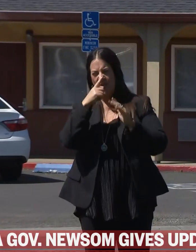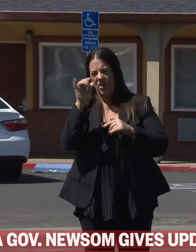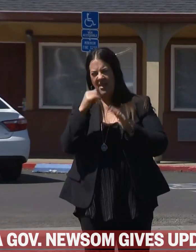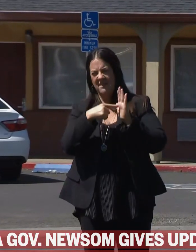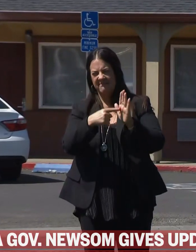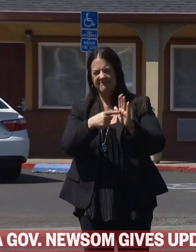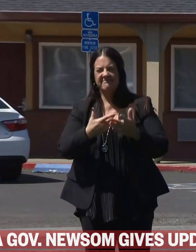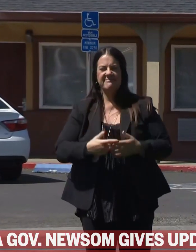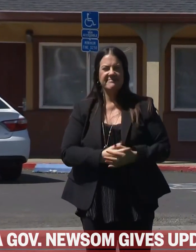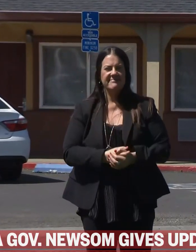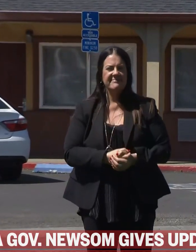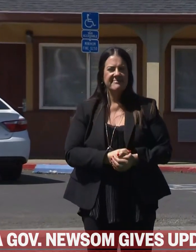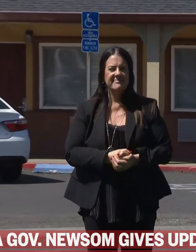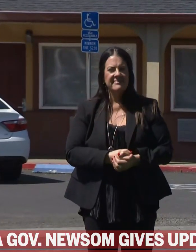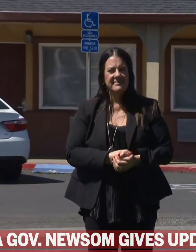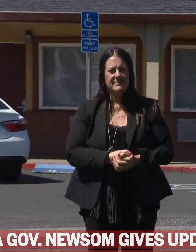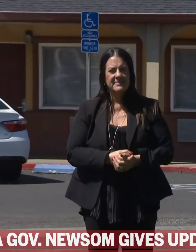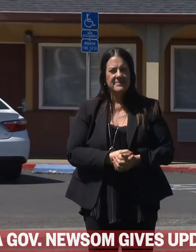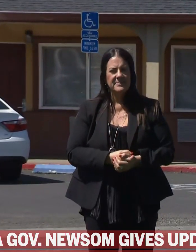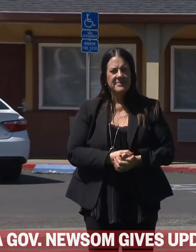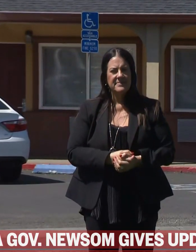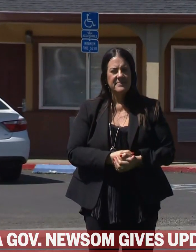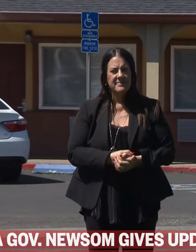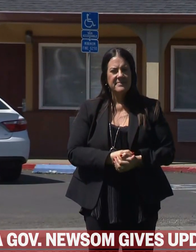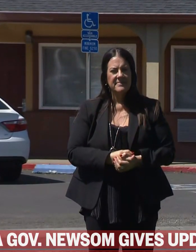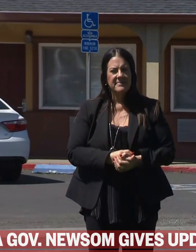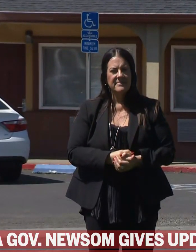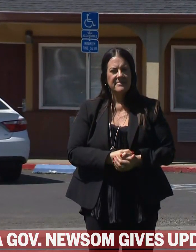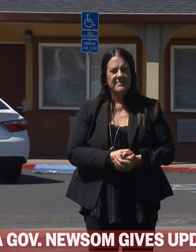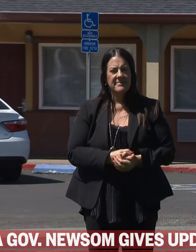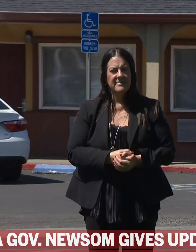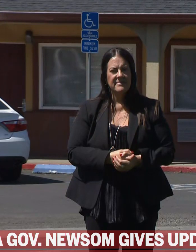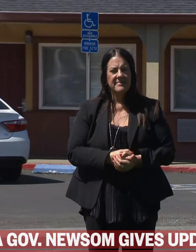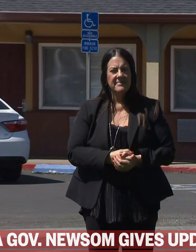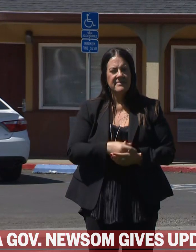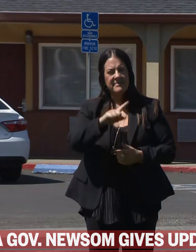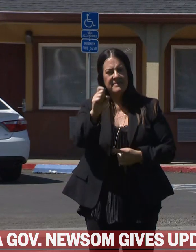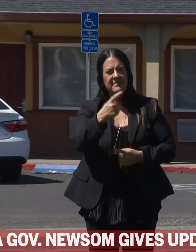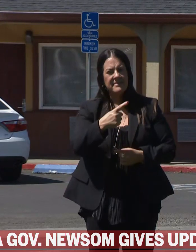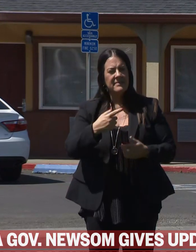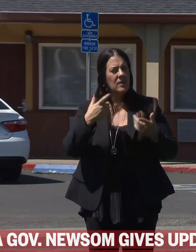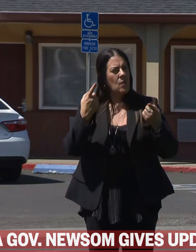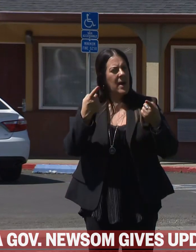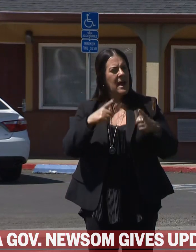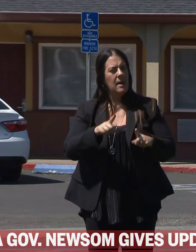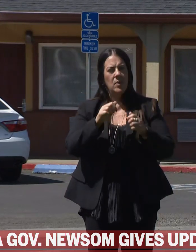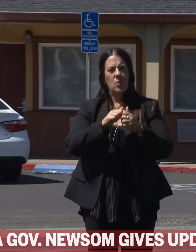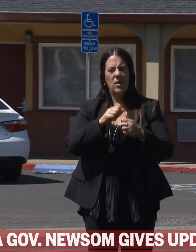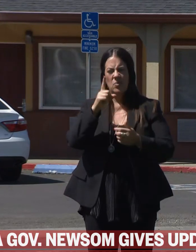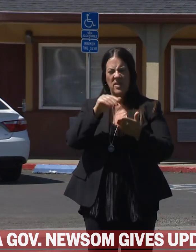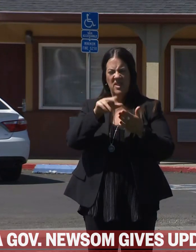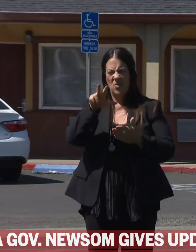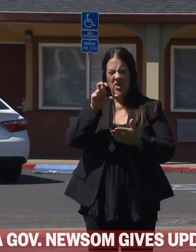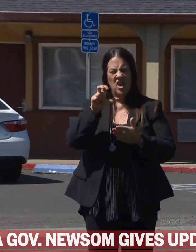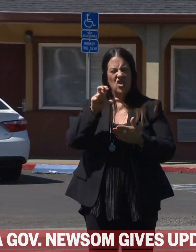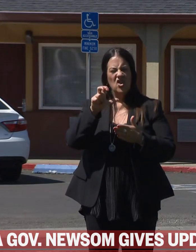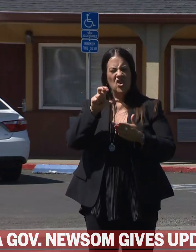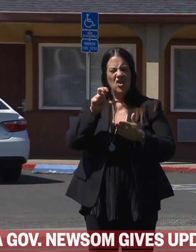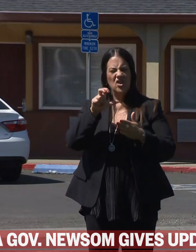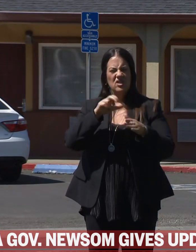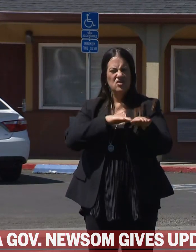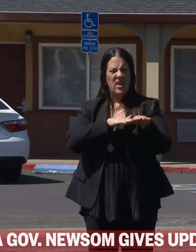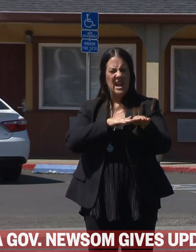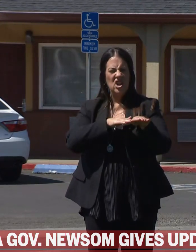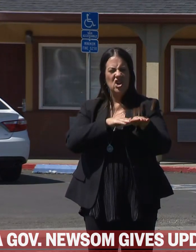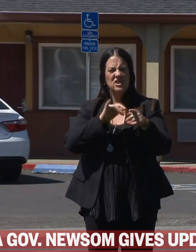Matt Levin, Cal Matters, asks, what's the status of the 1,300 trailers that were procured from FEMA, and how many have already been